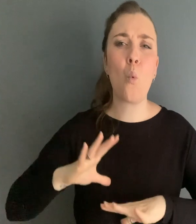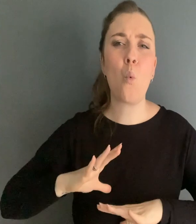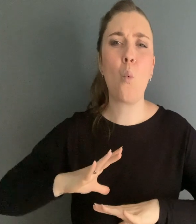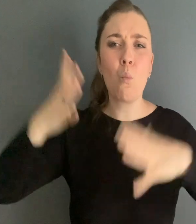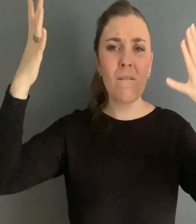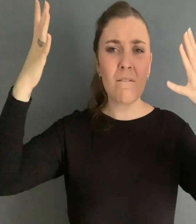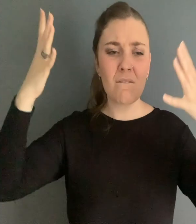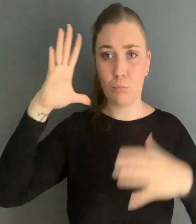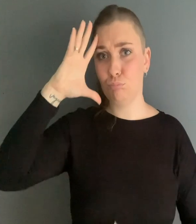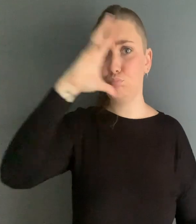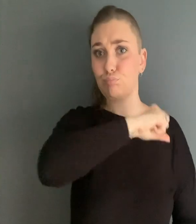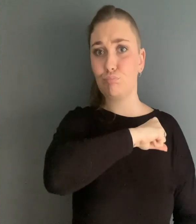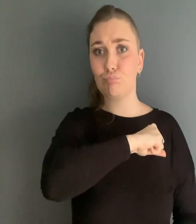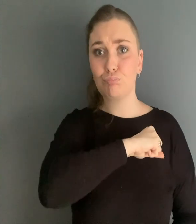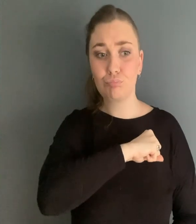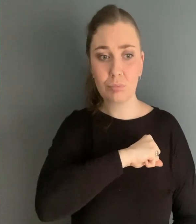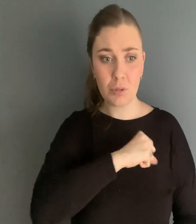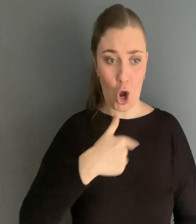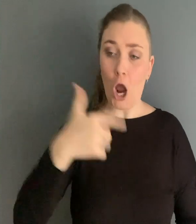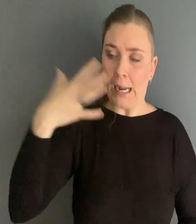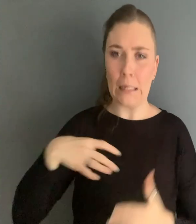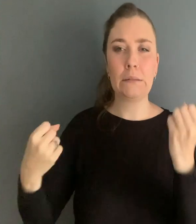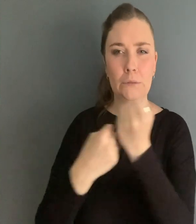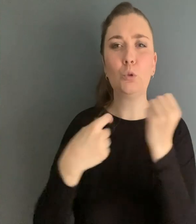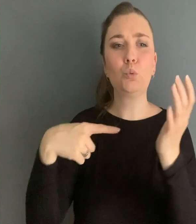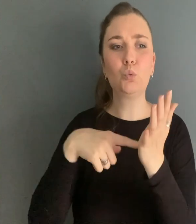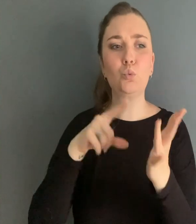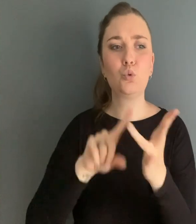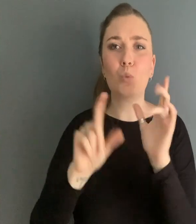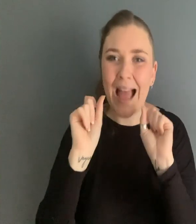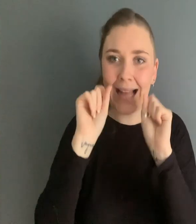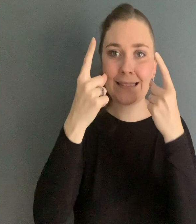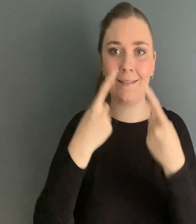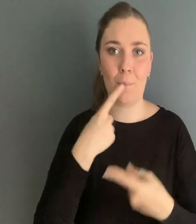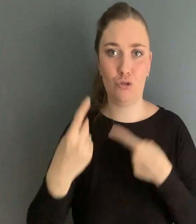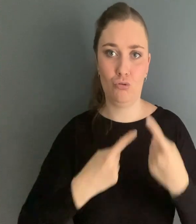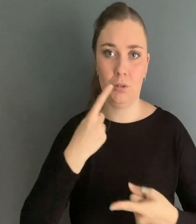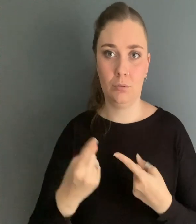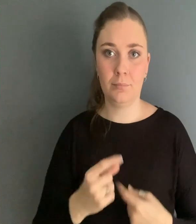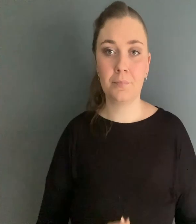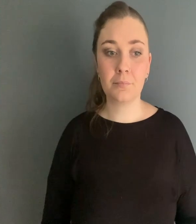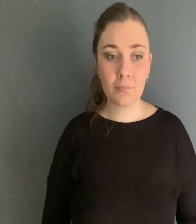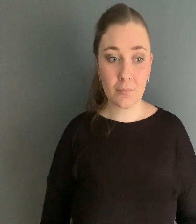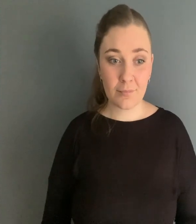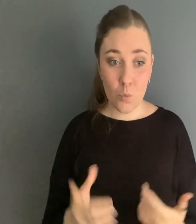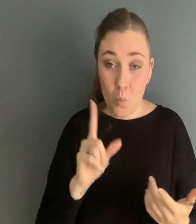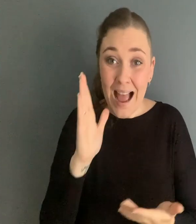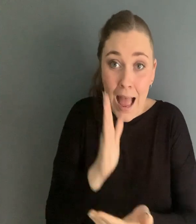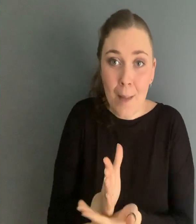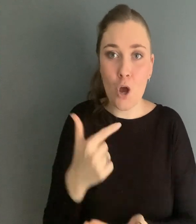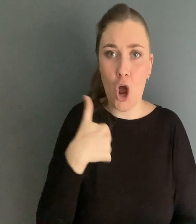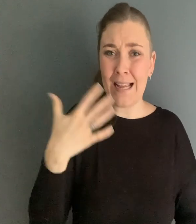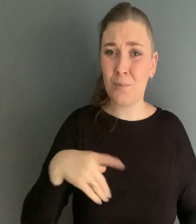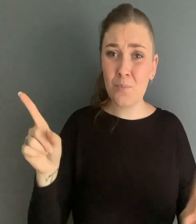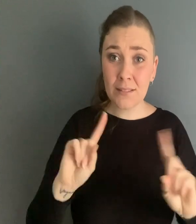assumed I needed assistance to understand information, when what I really